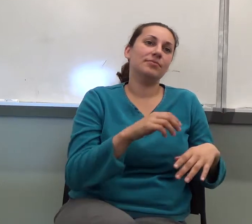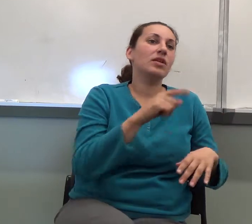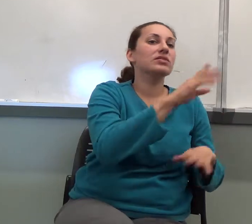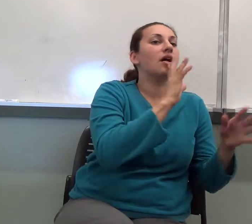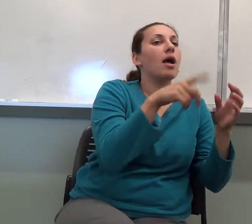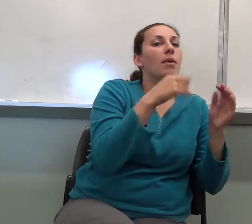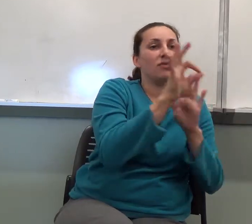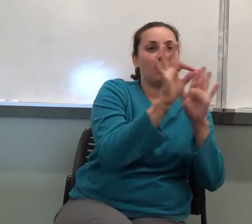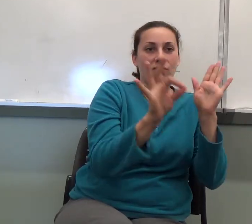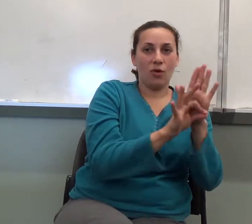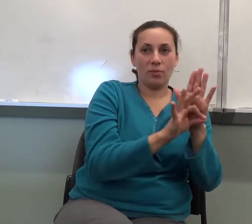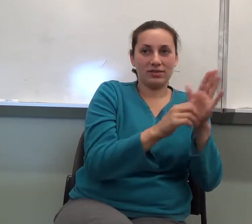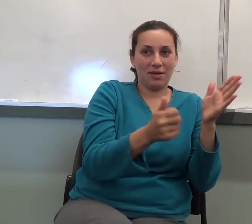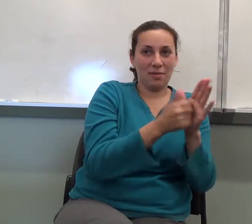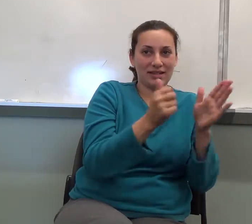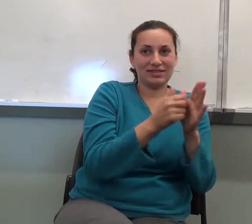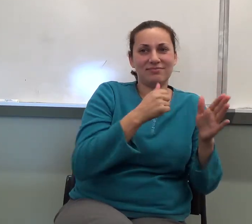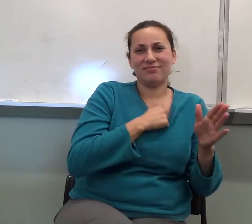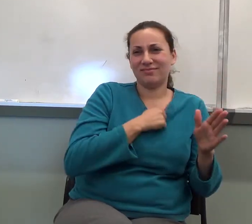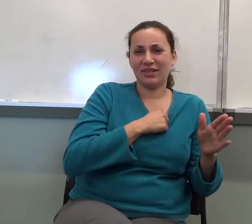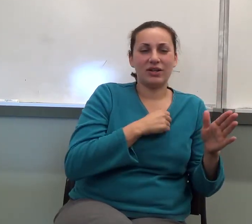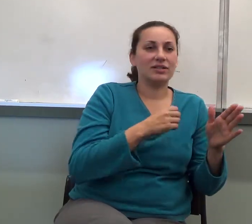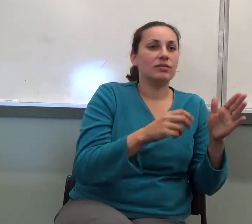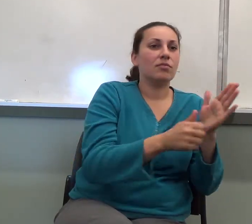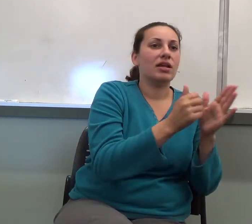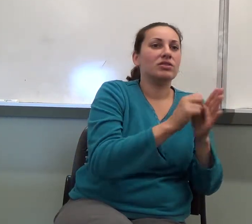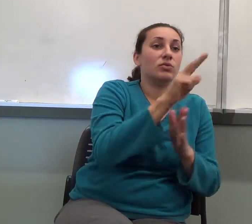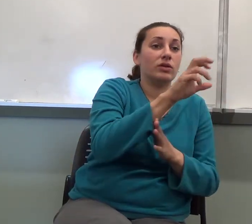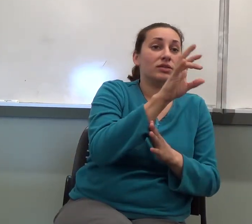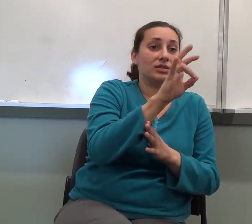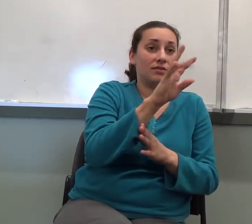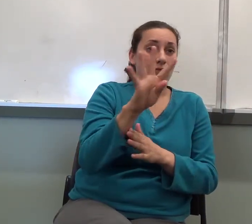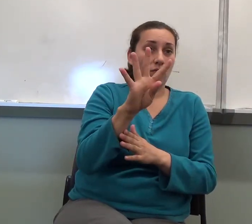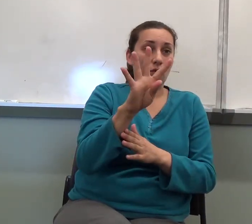page 374, I would highly recommend that you Xerox that page.